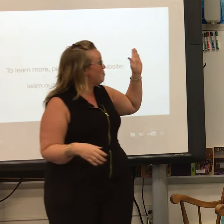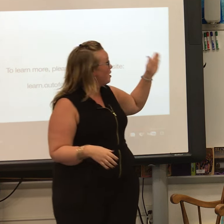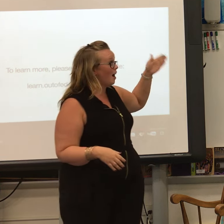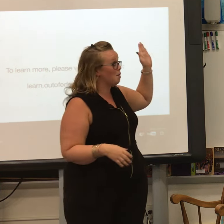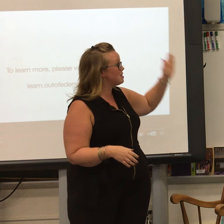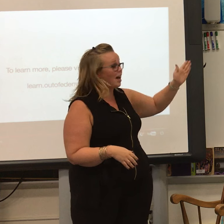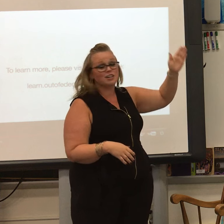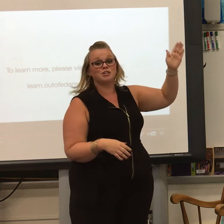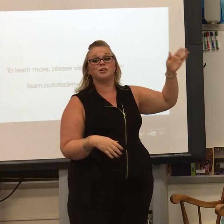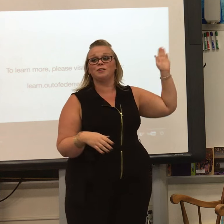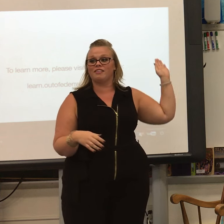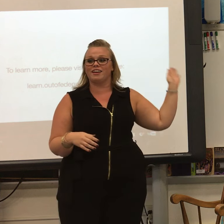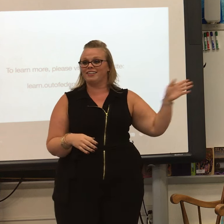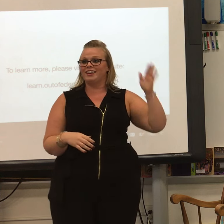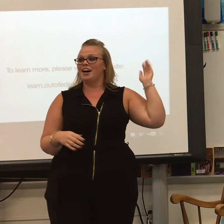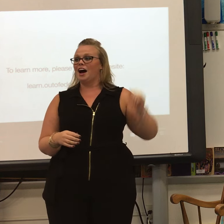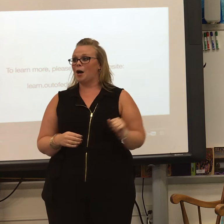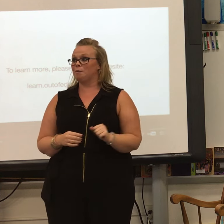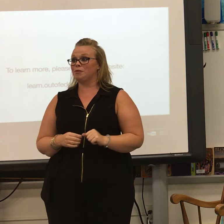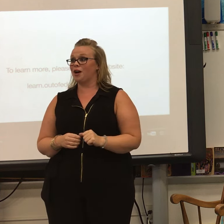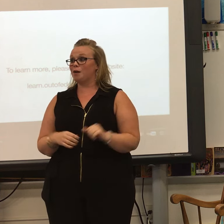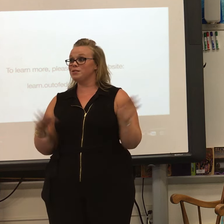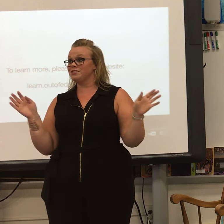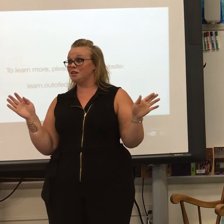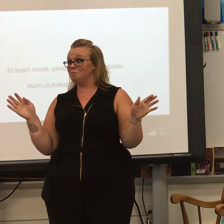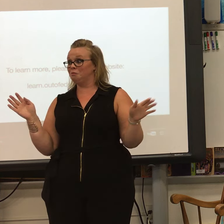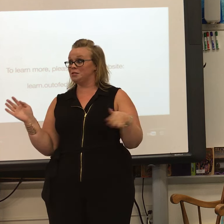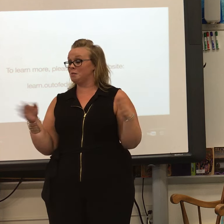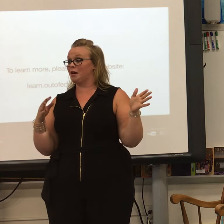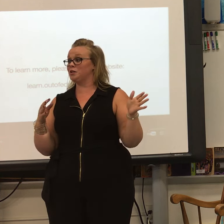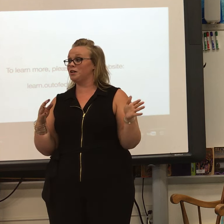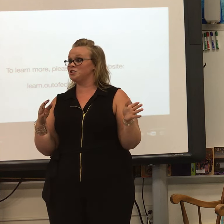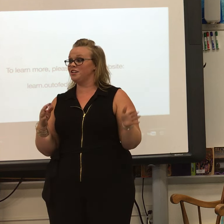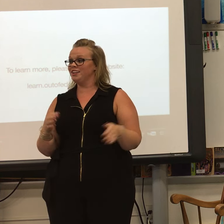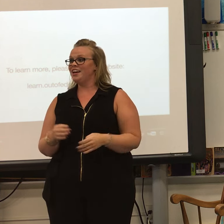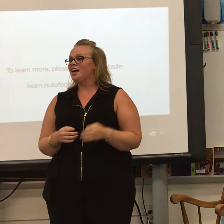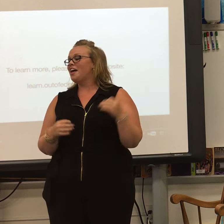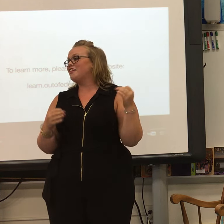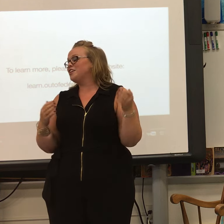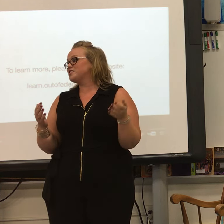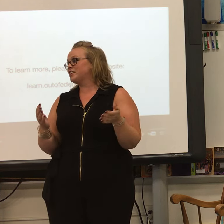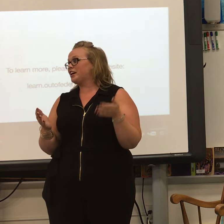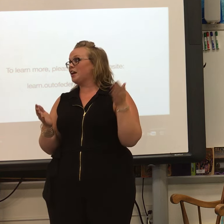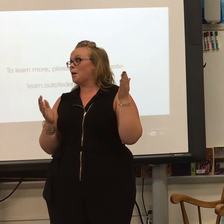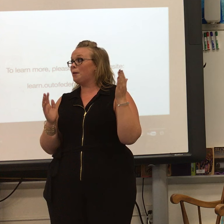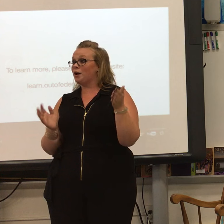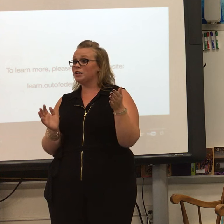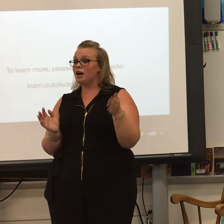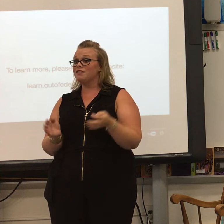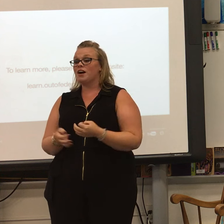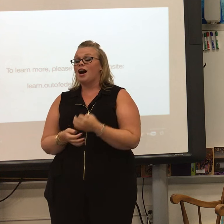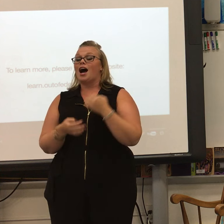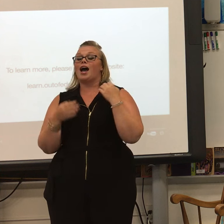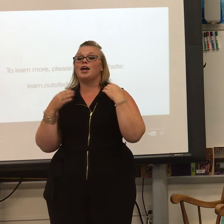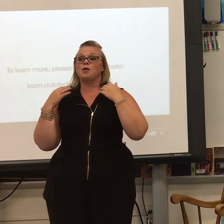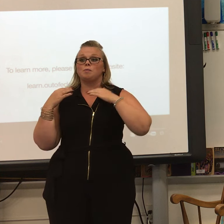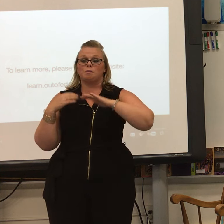So up here, I must ask you, and then I prompt them with some kind of question, and they usually get a